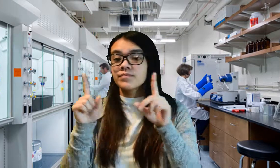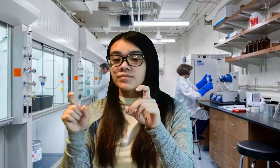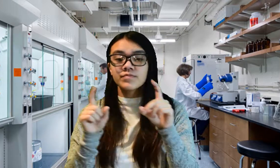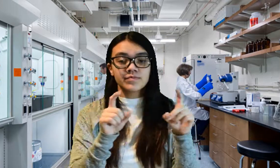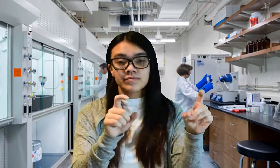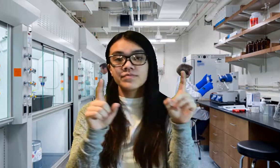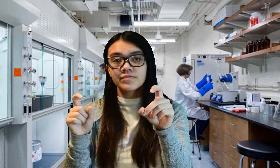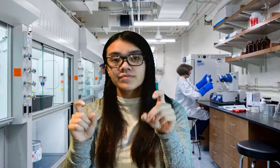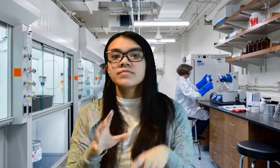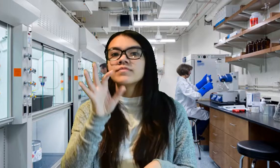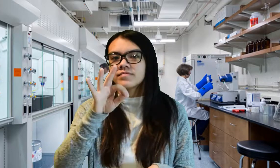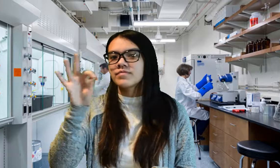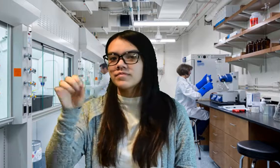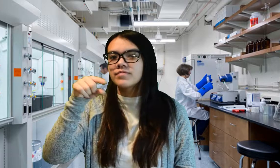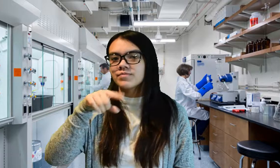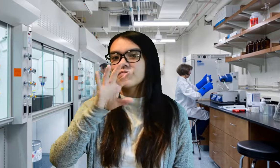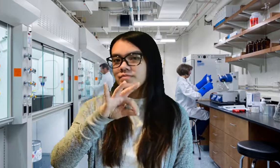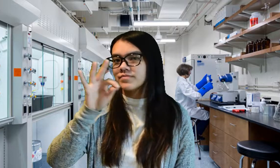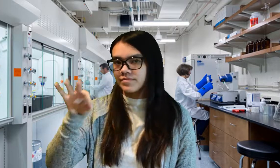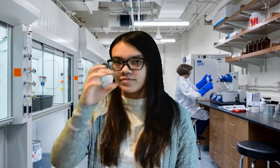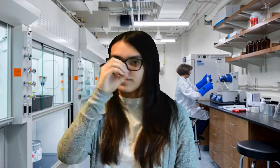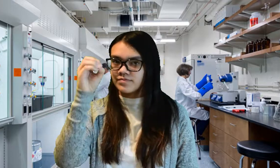99.99% of people we tested have approved this product.